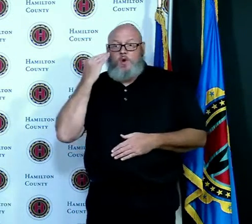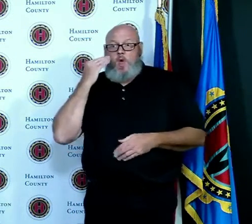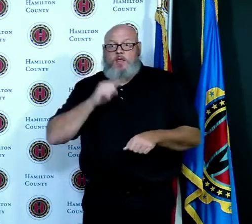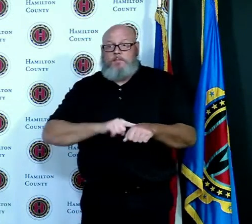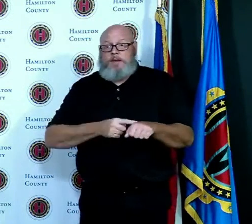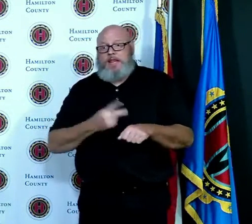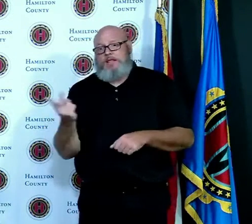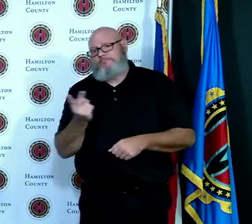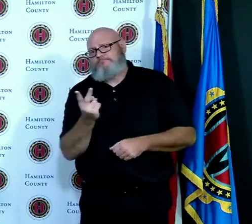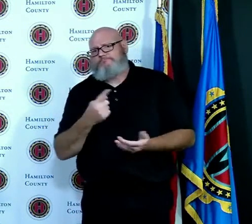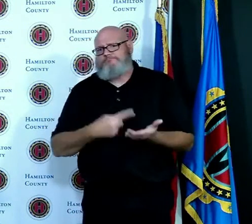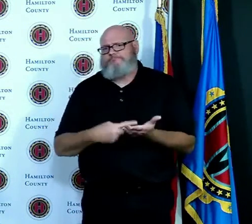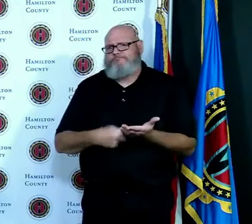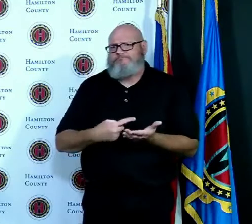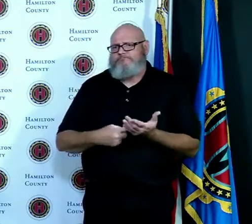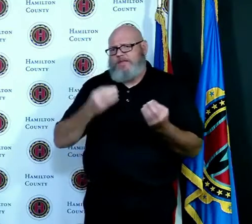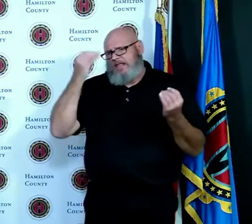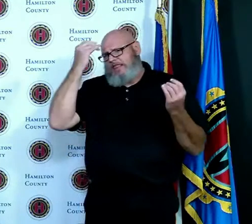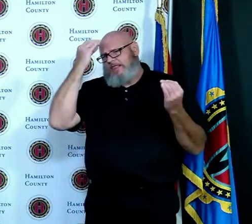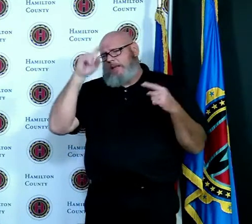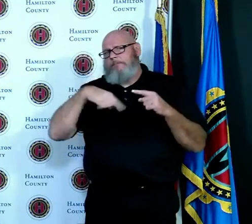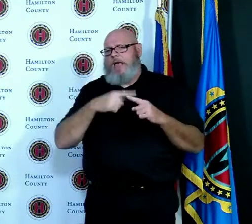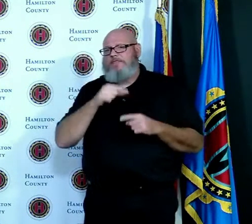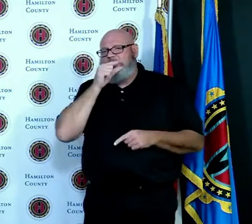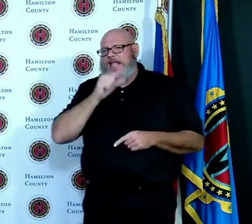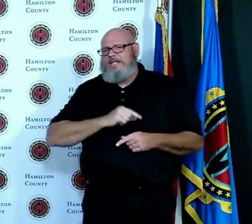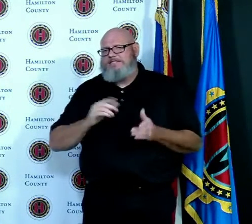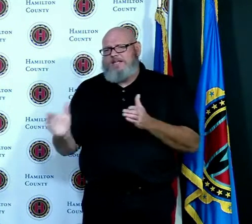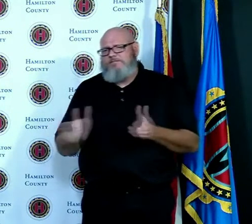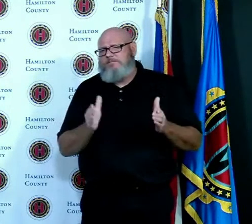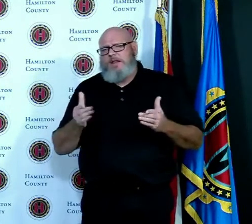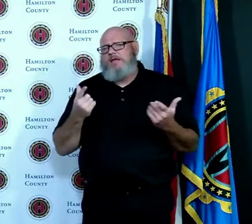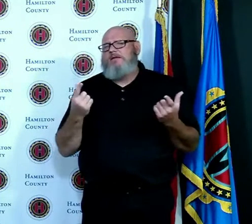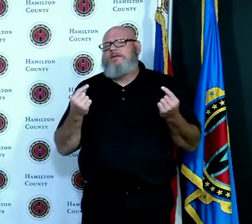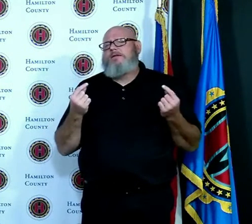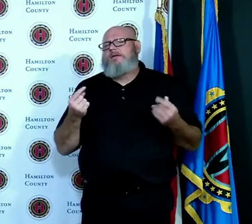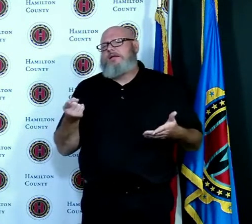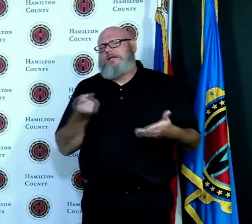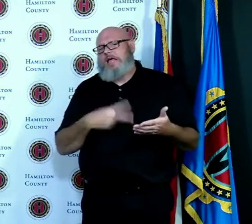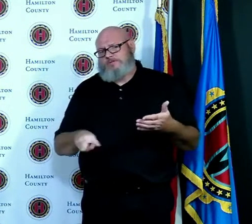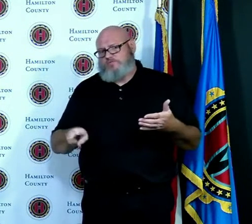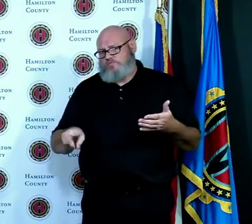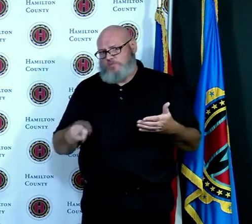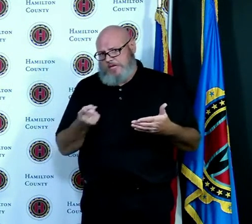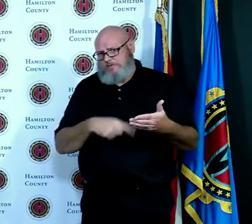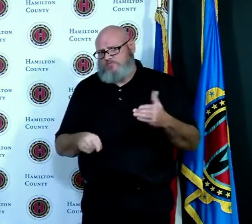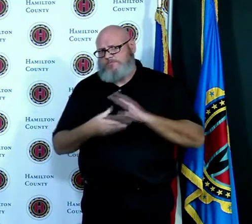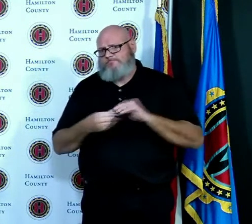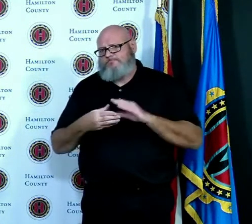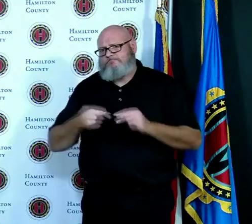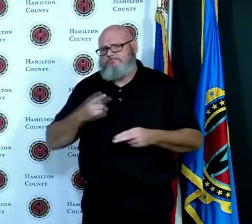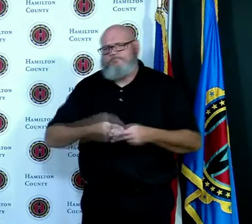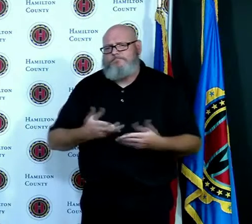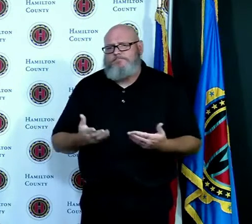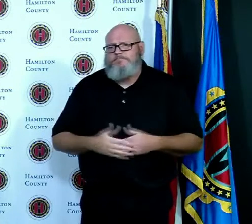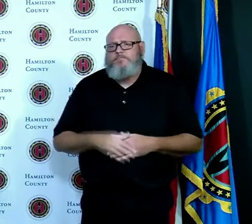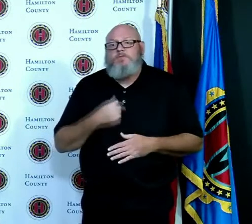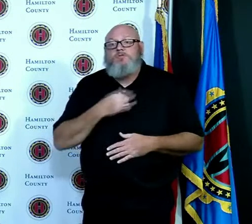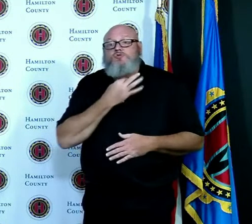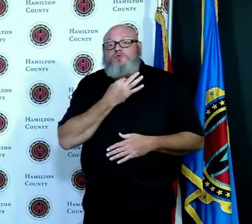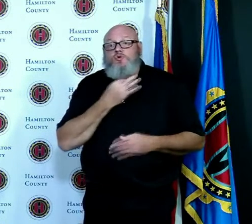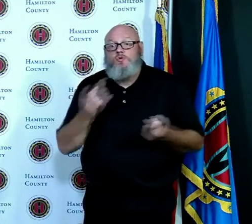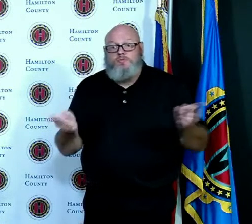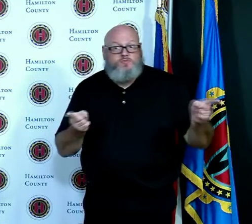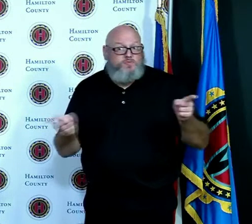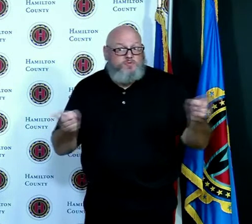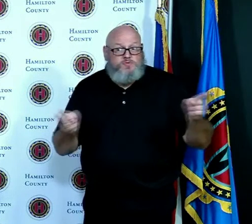of a Thanksgiving plan or whatever sometime for next week. But is that obviously something you guys are concerned about or